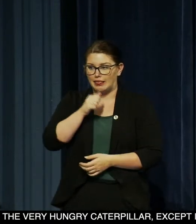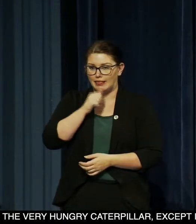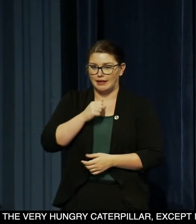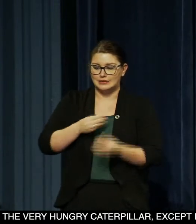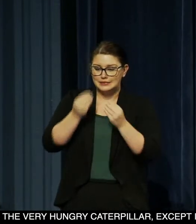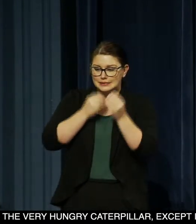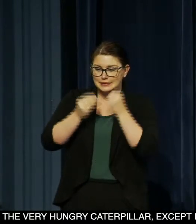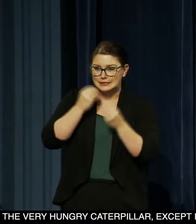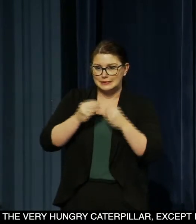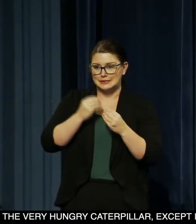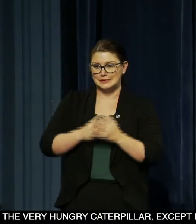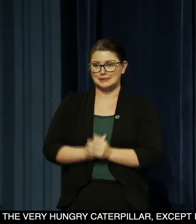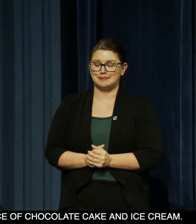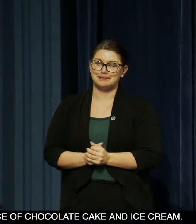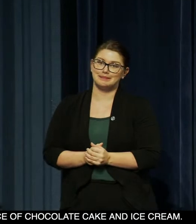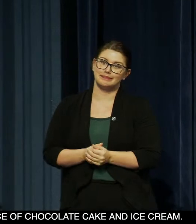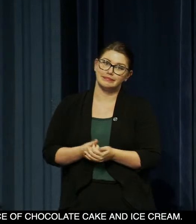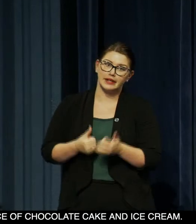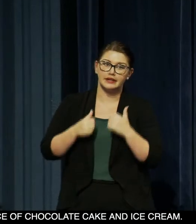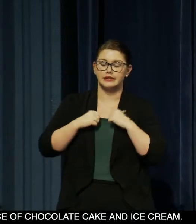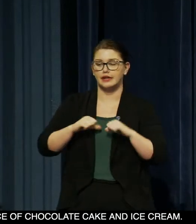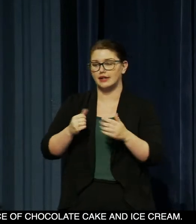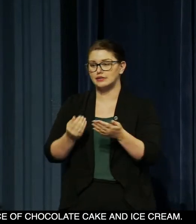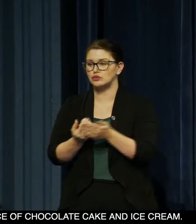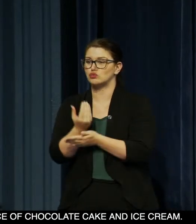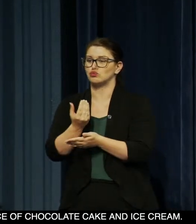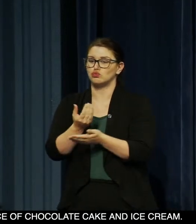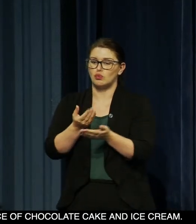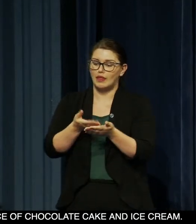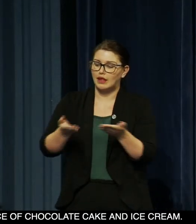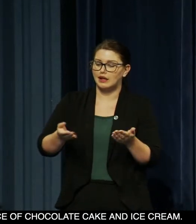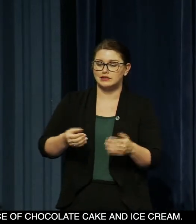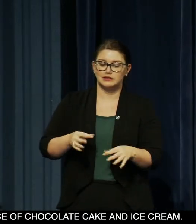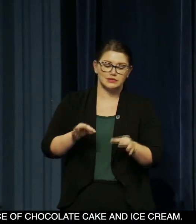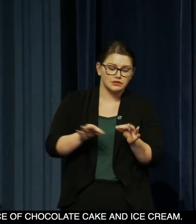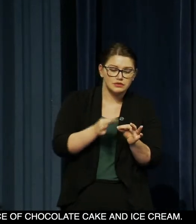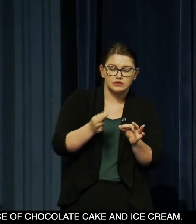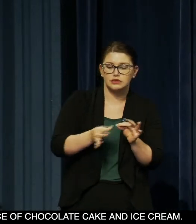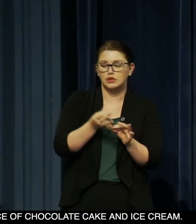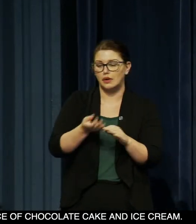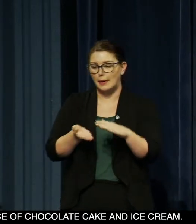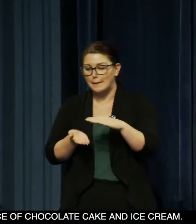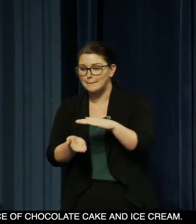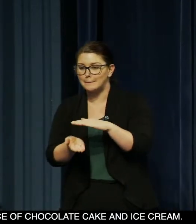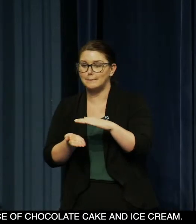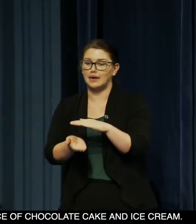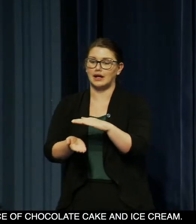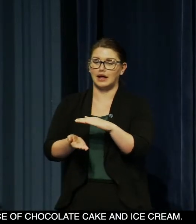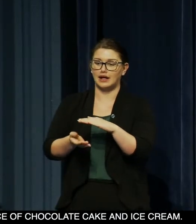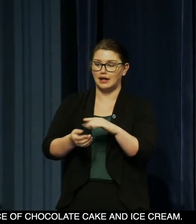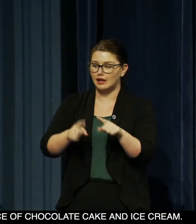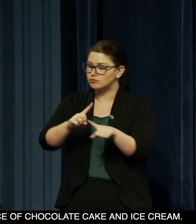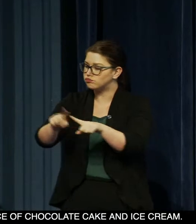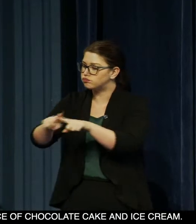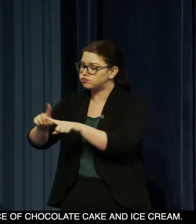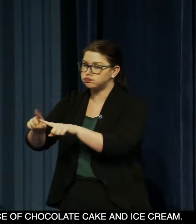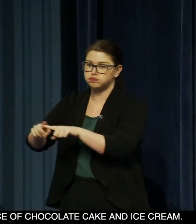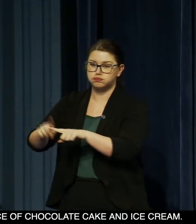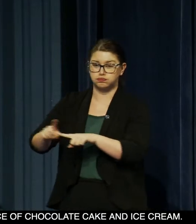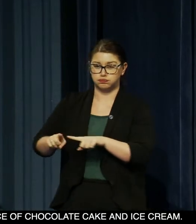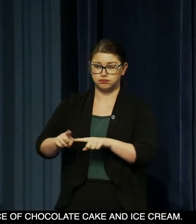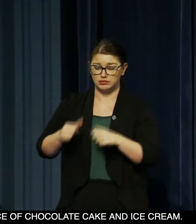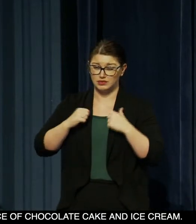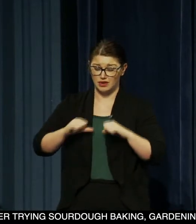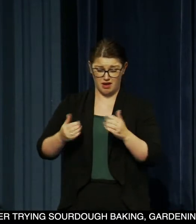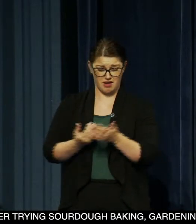After trying sourdough baking, gardening, sewing, and toilet paper hunting, I started to wonder